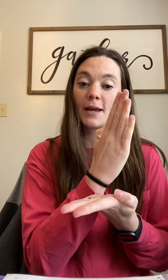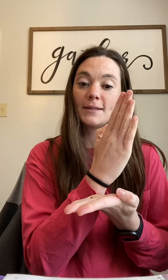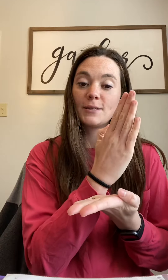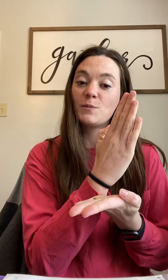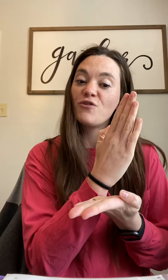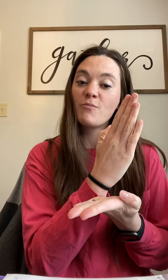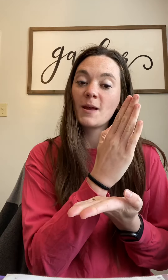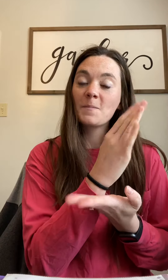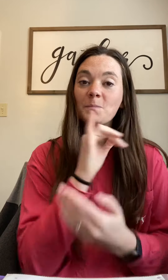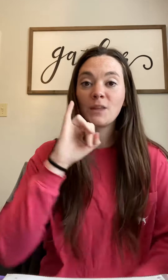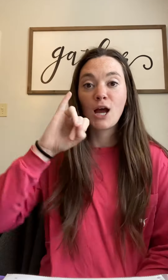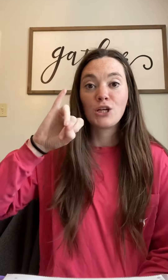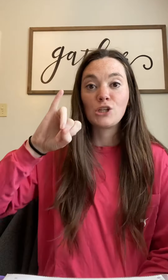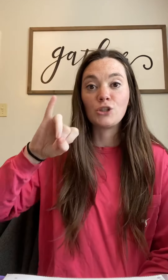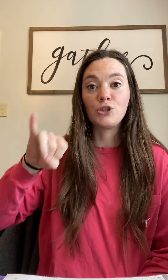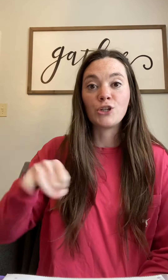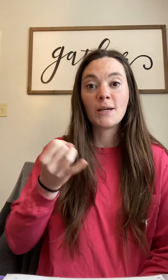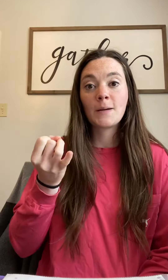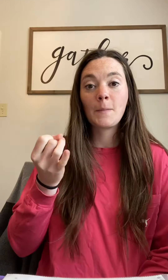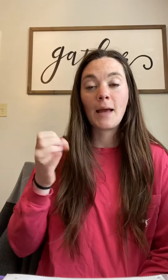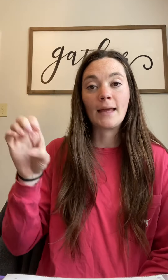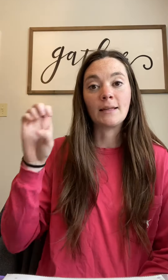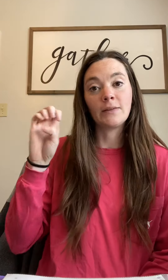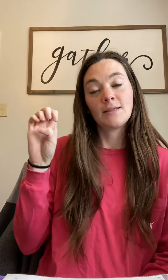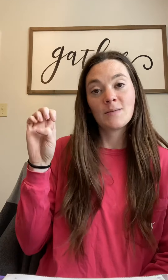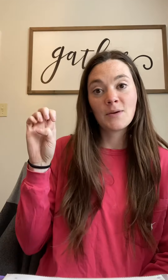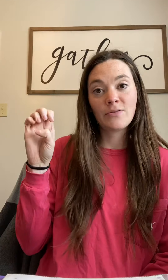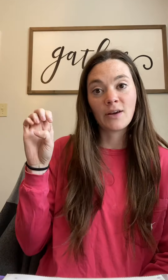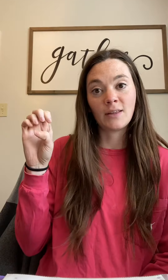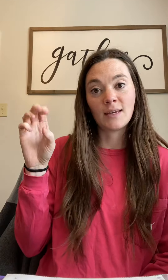Rights Movement. Jim and Elizabeth Elliot,